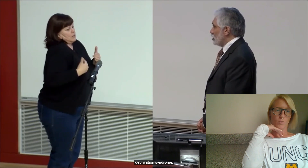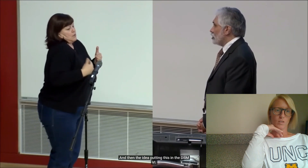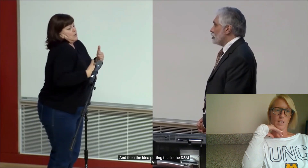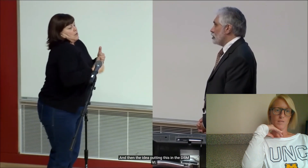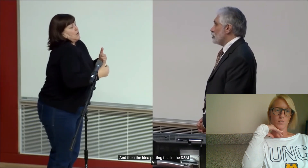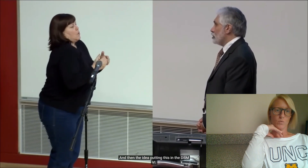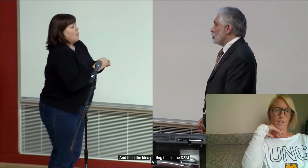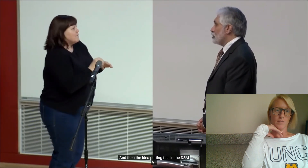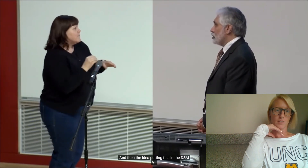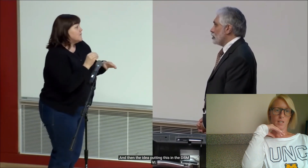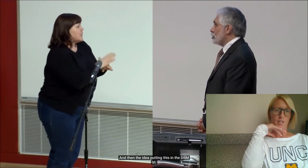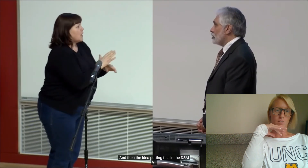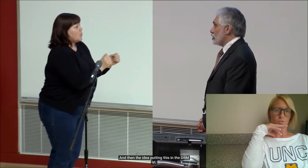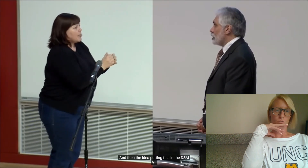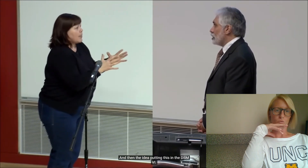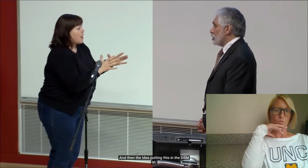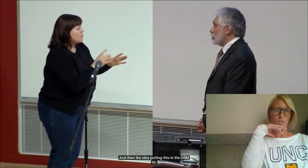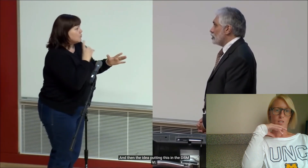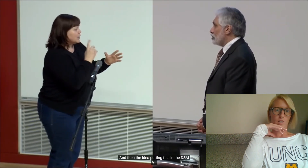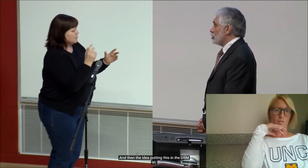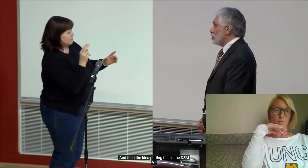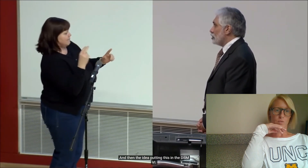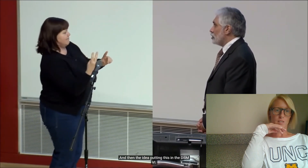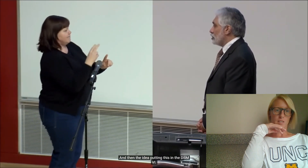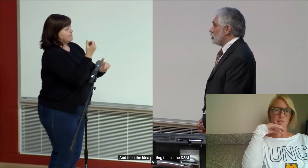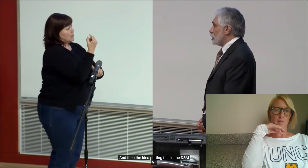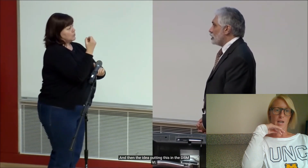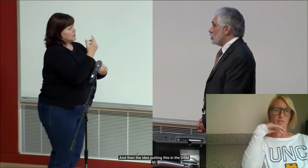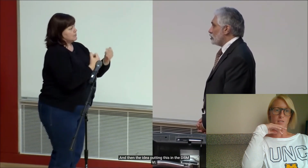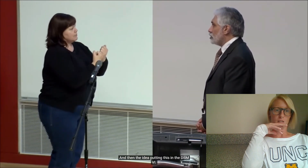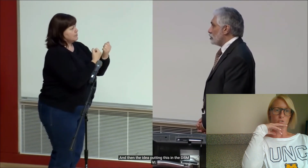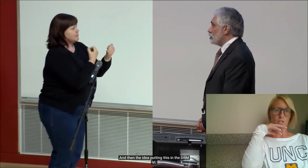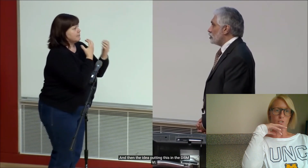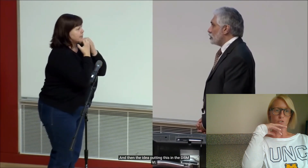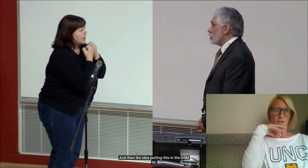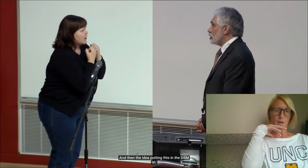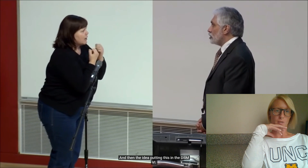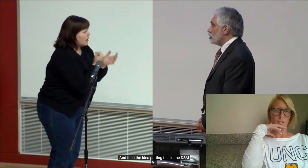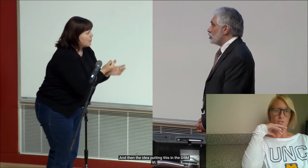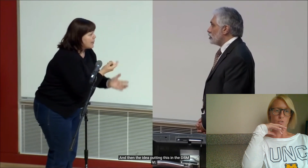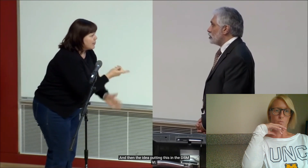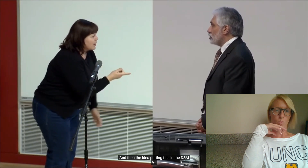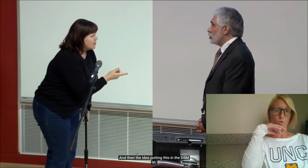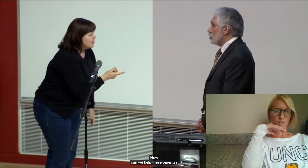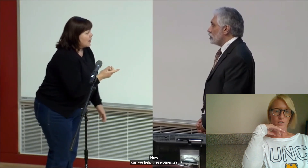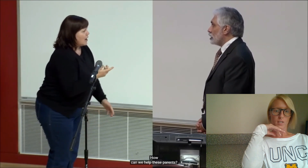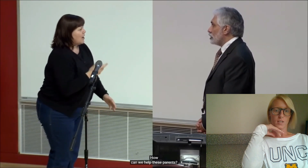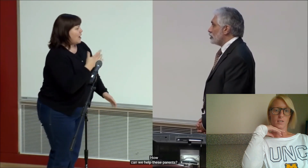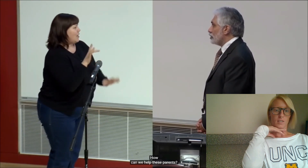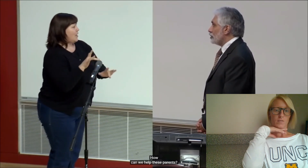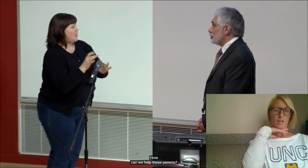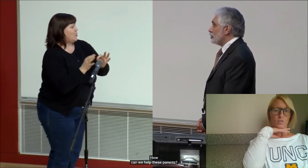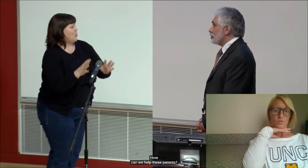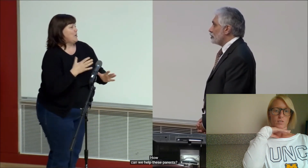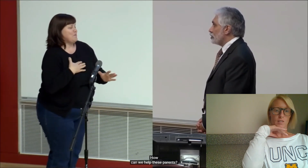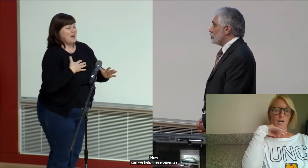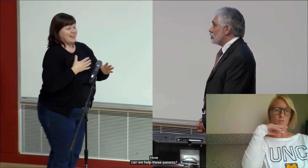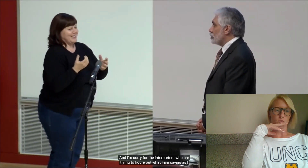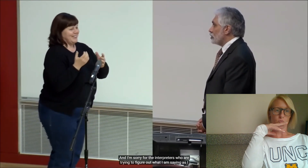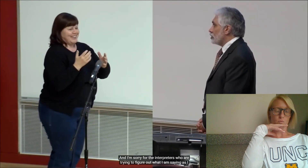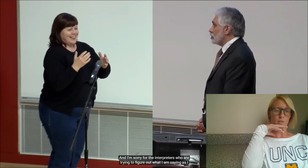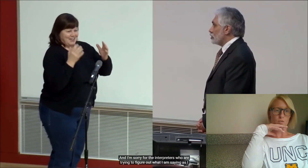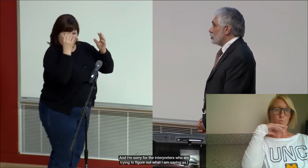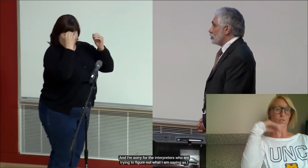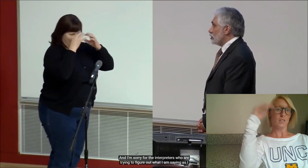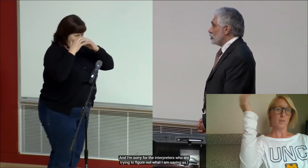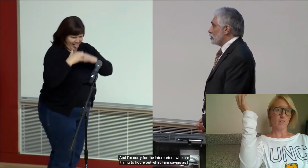How many And more then the lives idea do of we putting have this in the to DSM-6. influence and impact a change to happen and support? How can we help these values, parents? and how